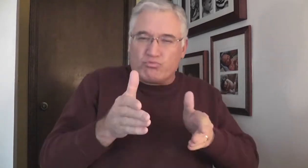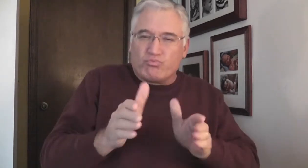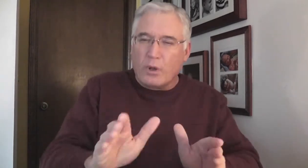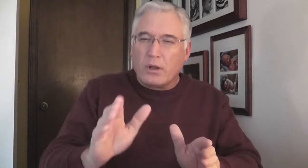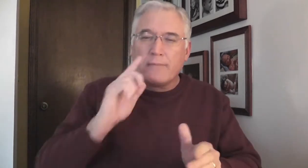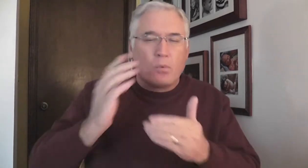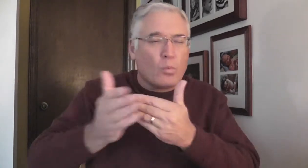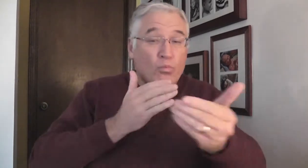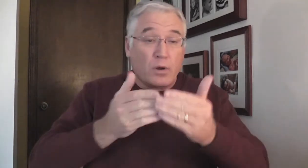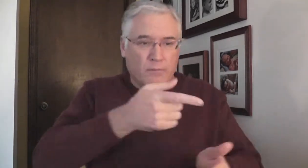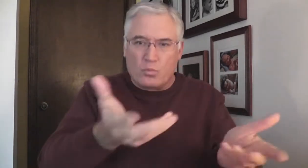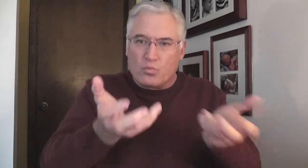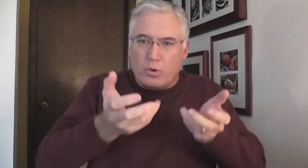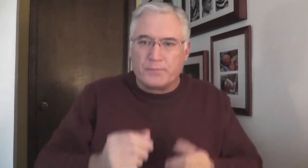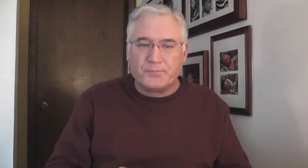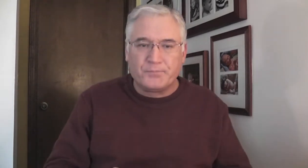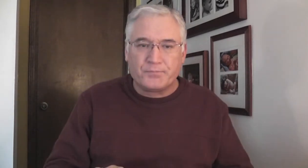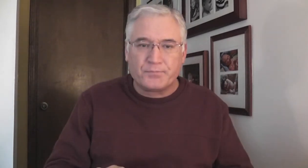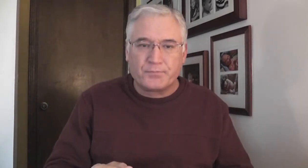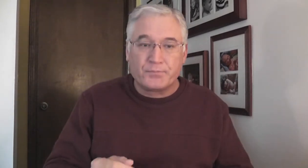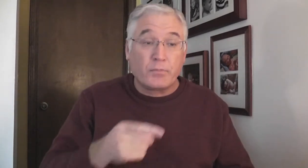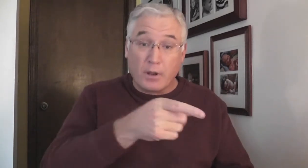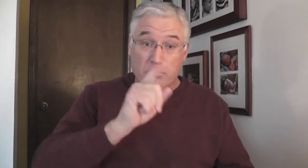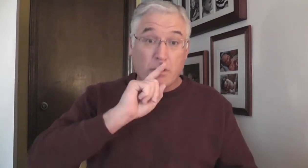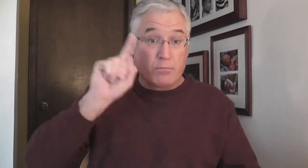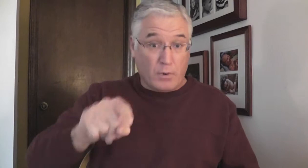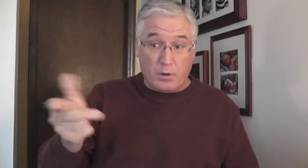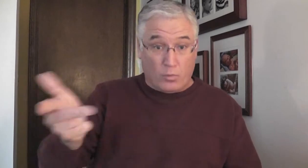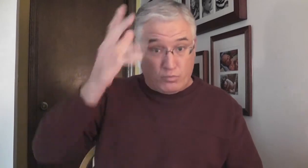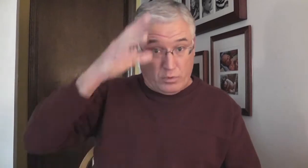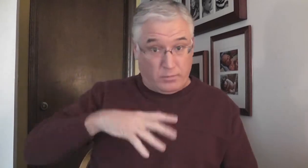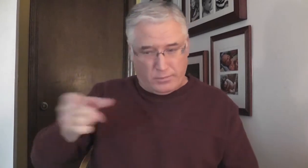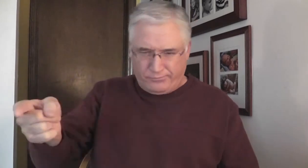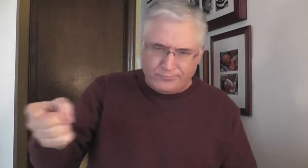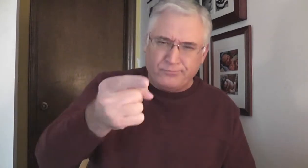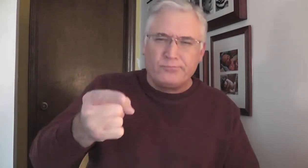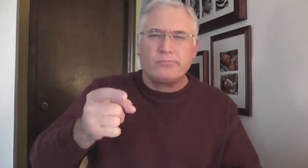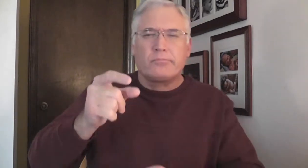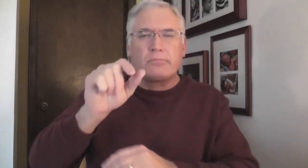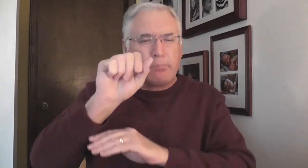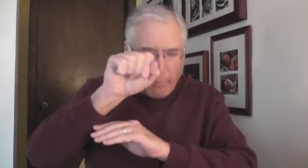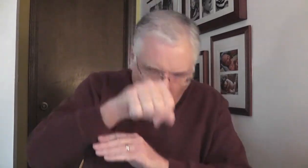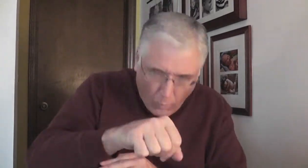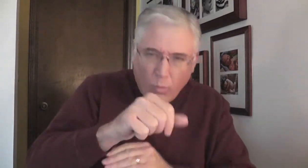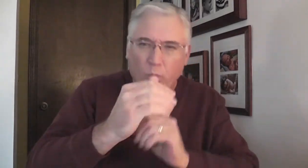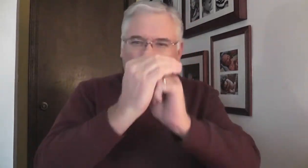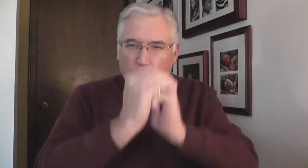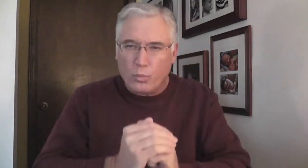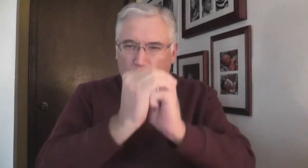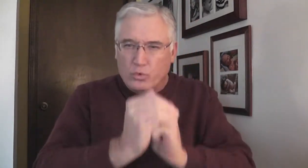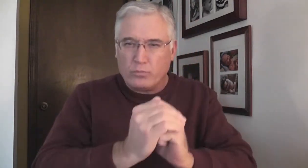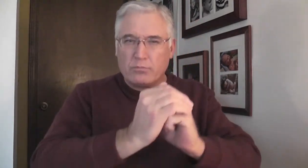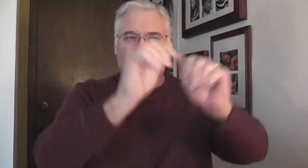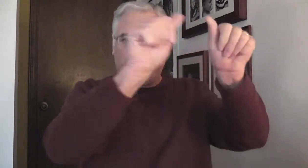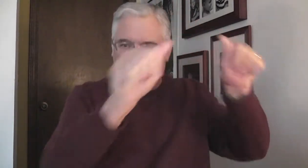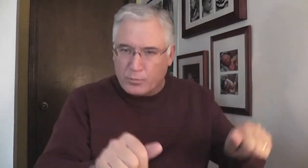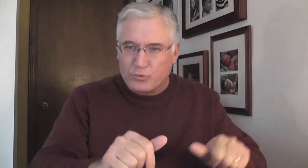was used to getting his own way for whatever he wanted. And he commanded that those 3 men, that they go and bow down and worship